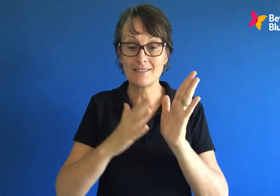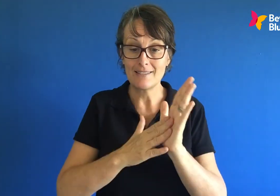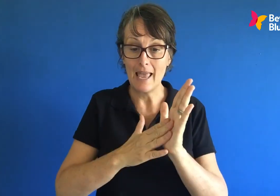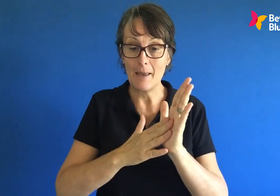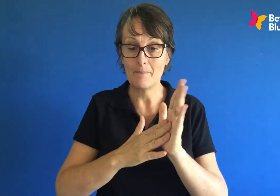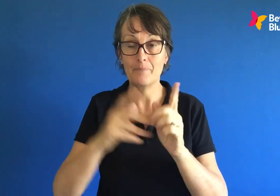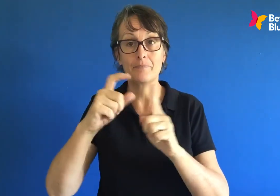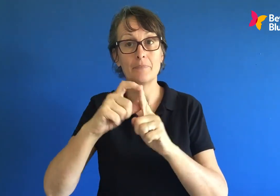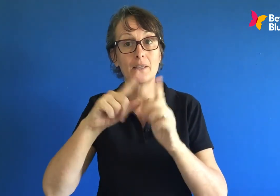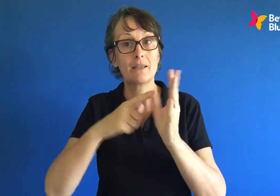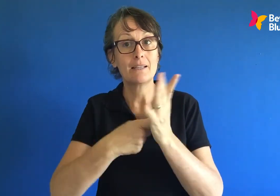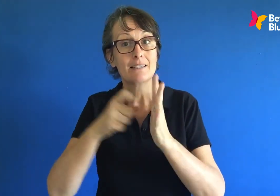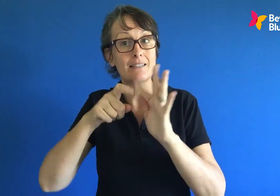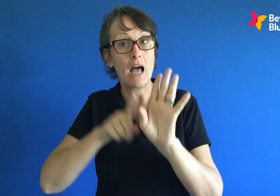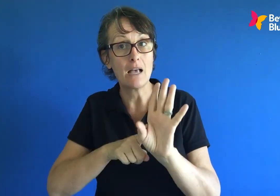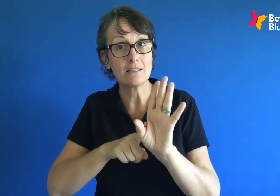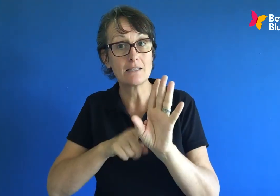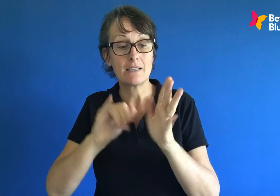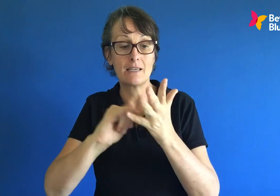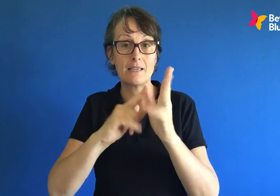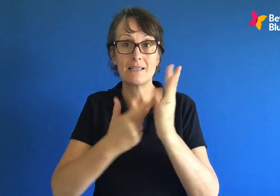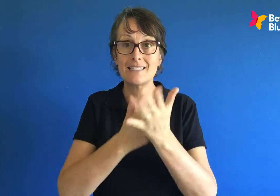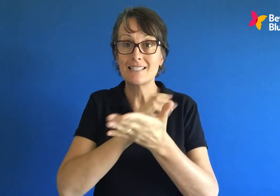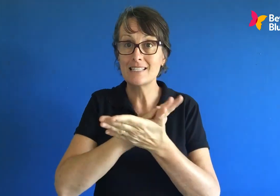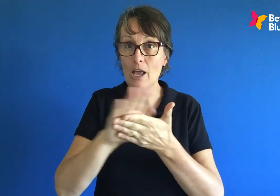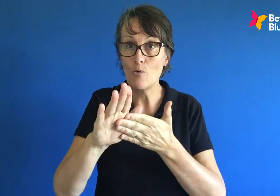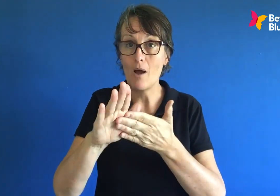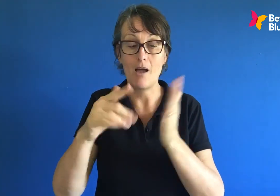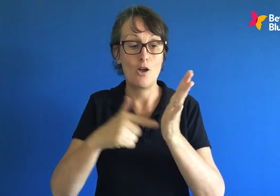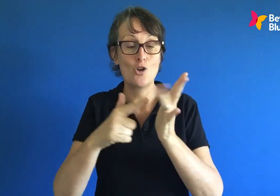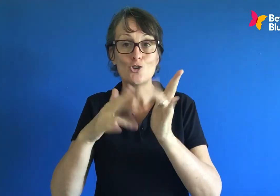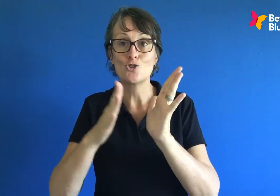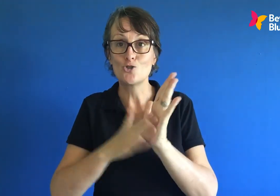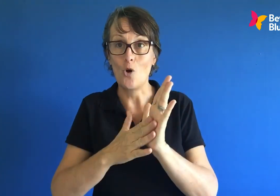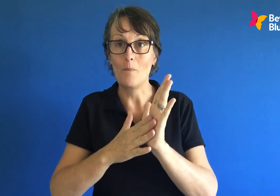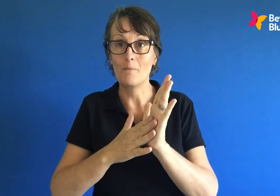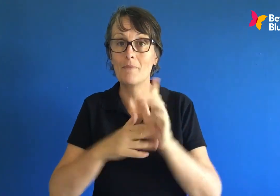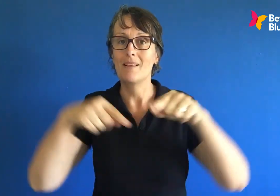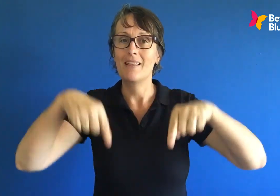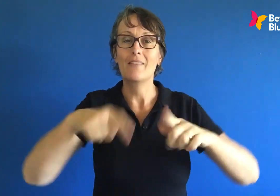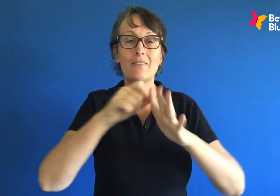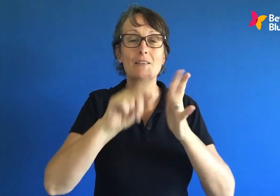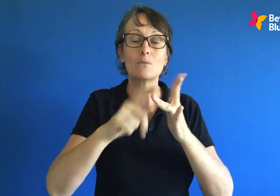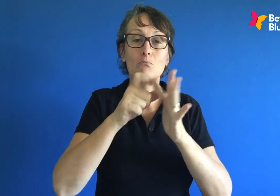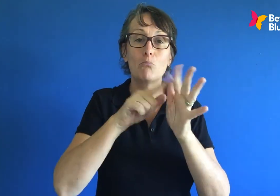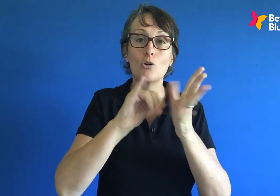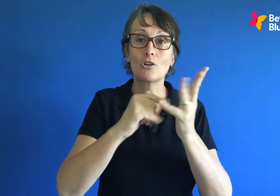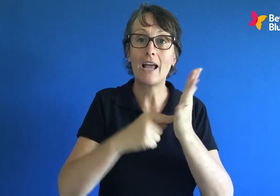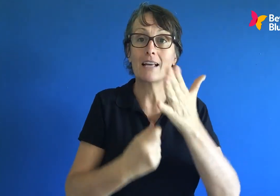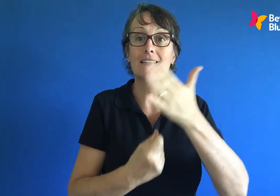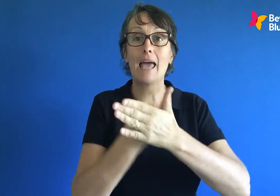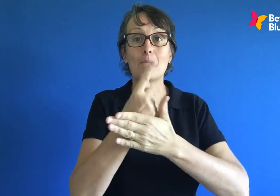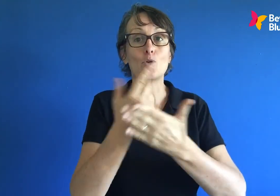Sutton, Sarah Alexander and Tom Ross. This podcast was recorded and produced on Wurundjeri and Boonwurrung in Gadigal